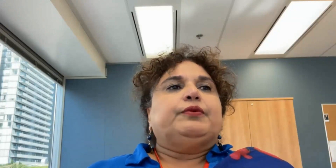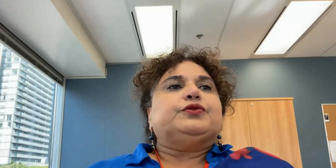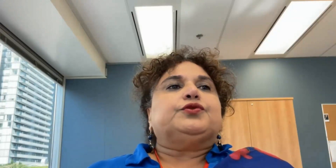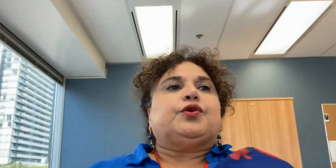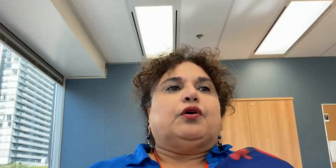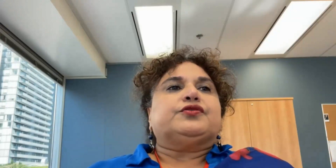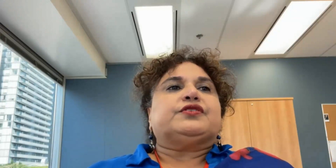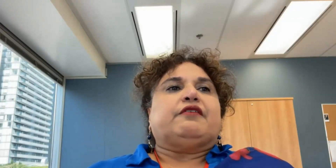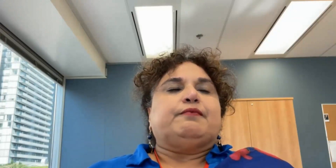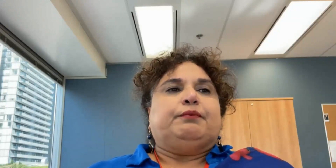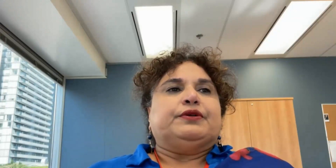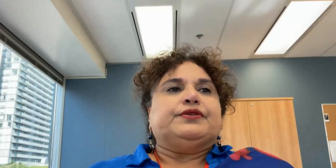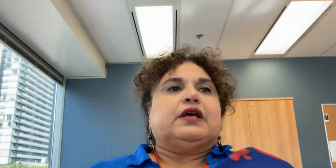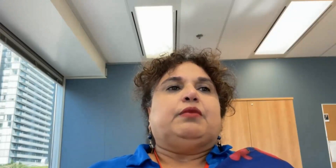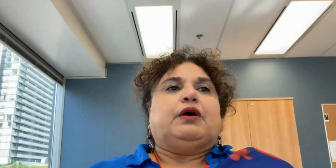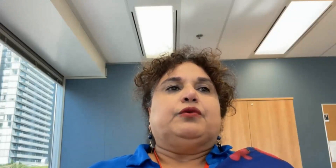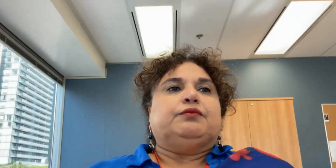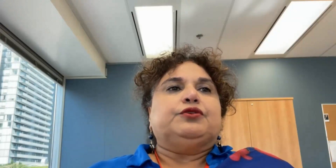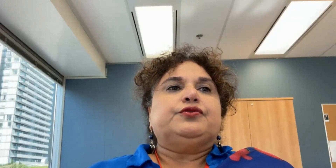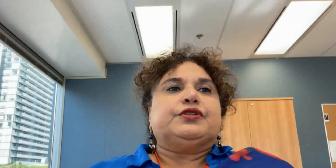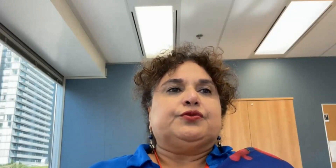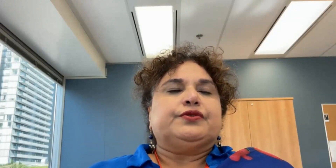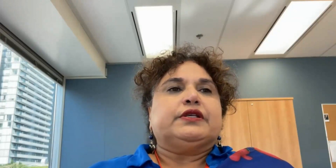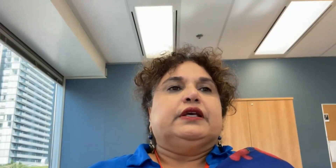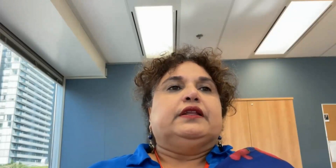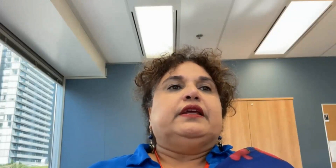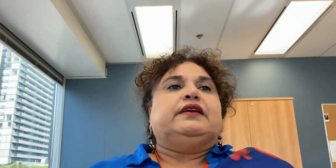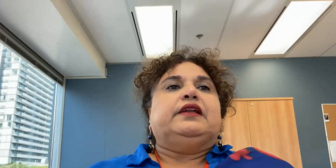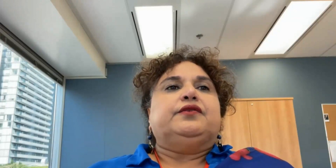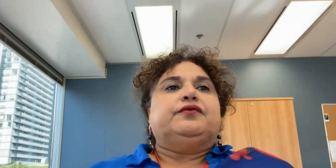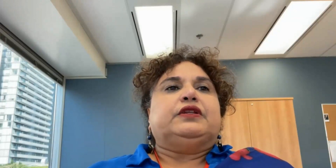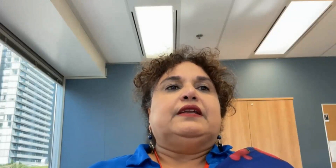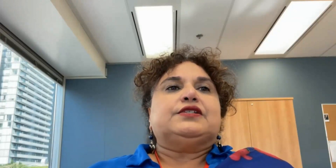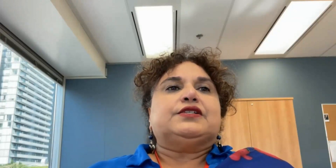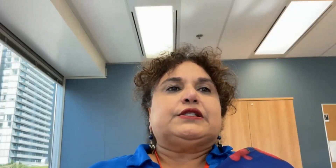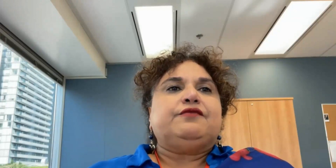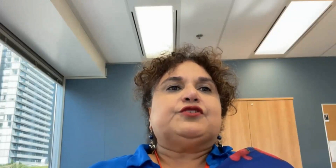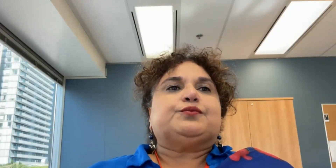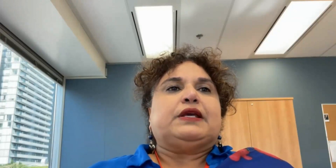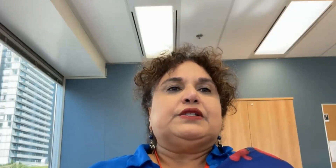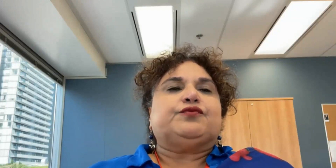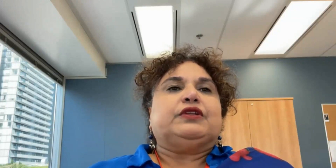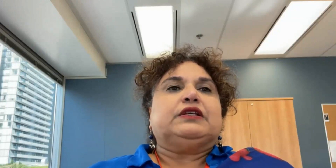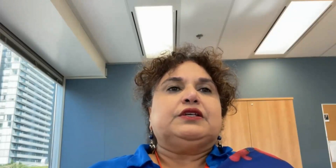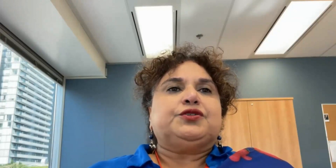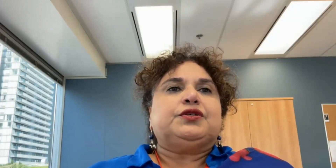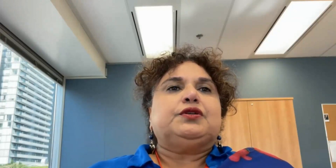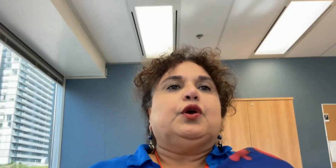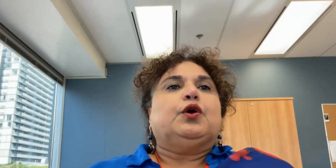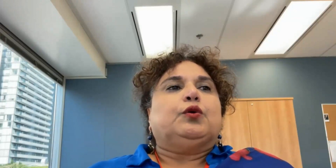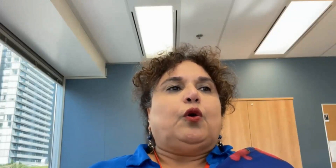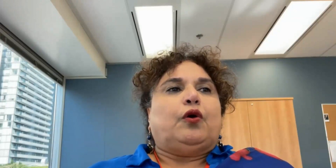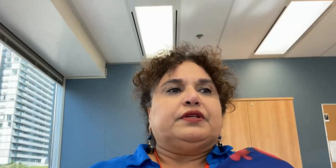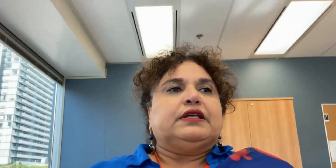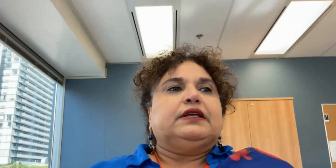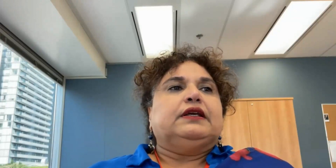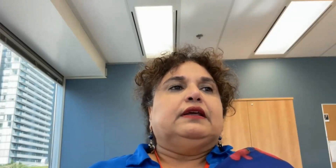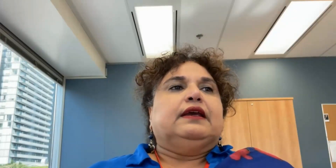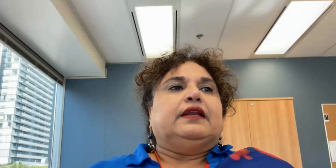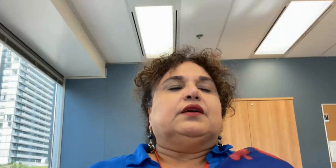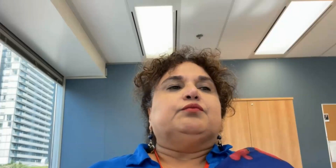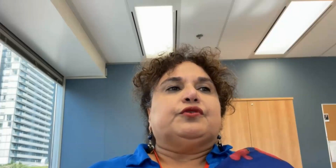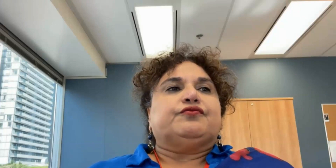People can drop in to talk to staff members about abuse issues they're dealing with in a safe space with kitchen,